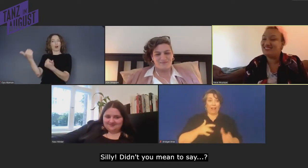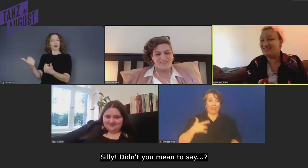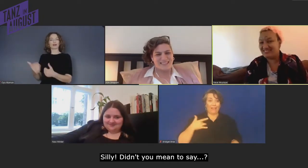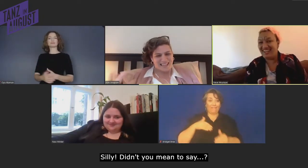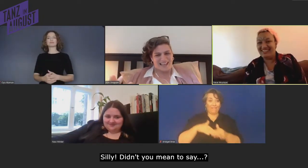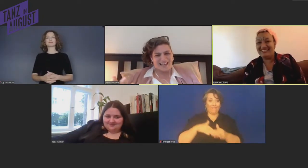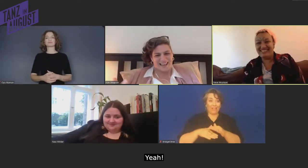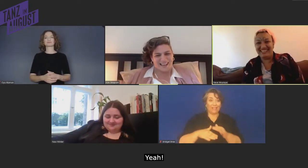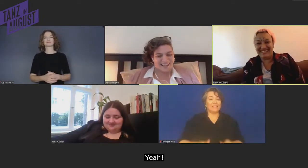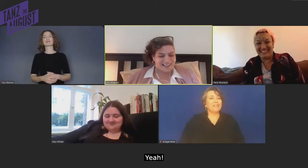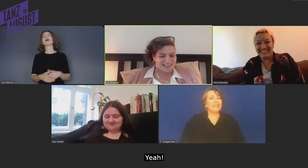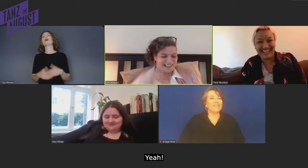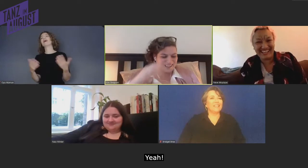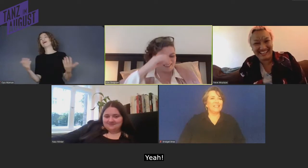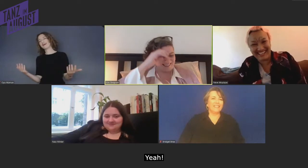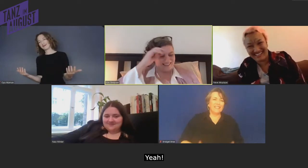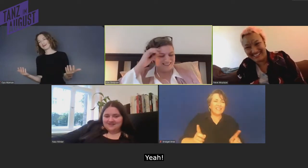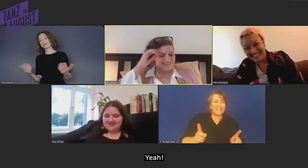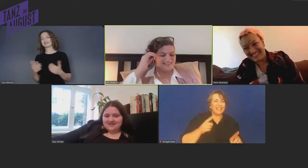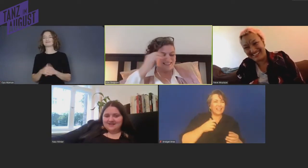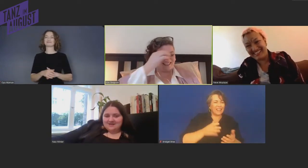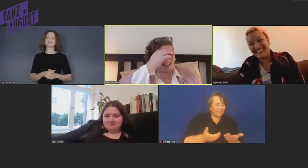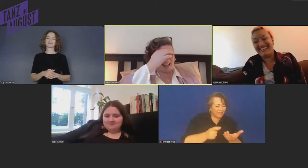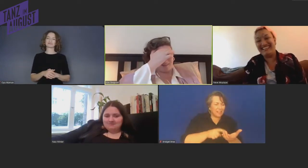say? Yeah.